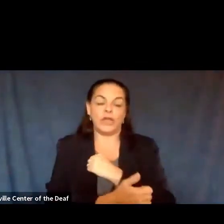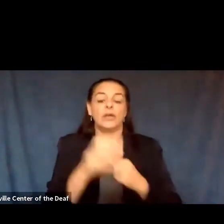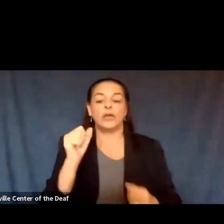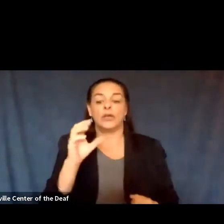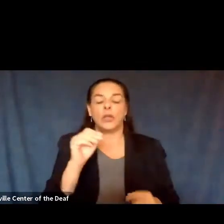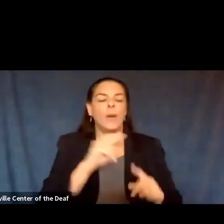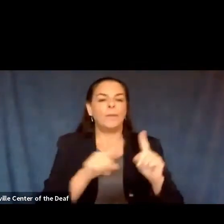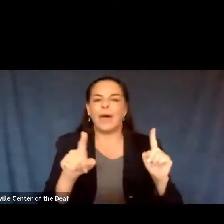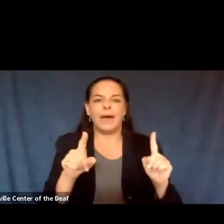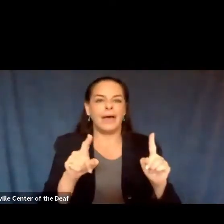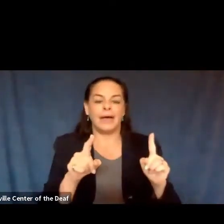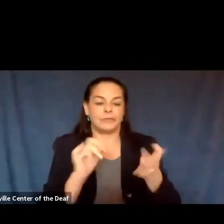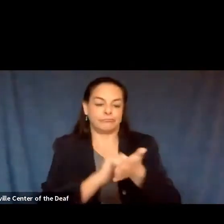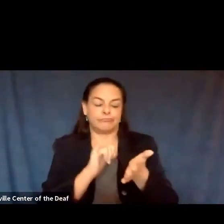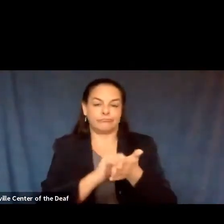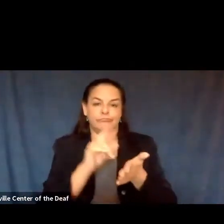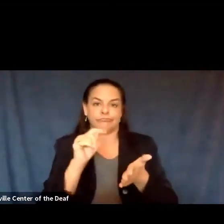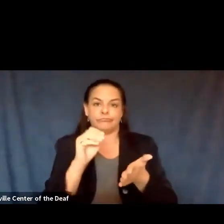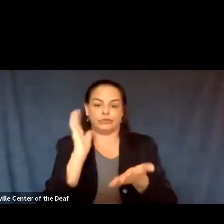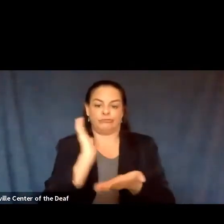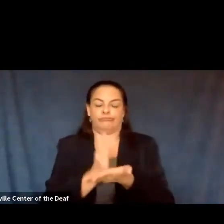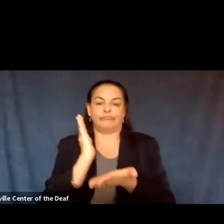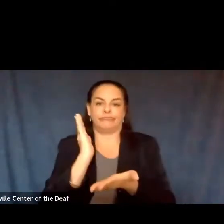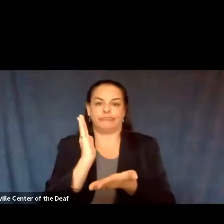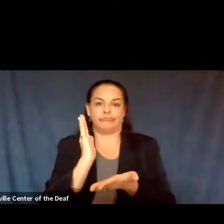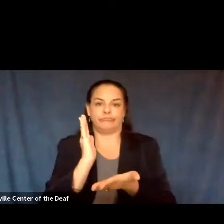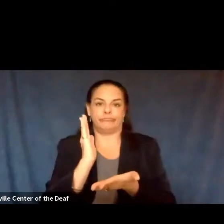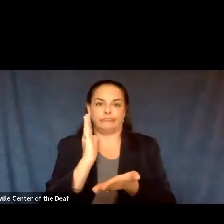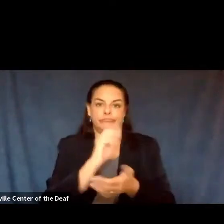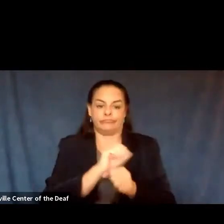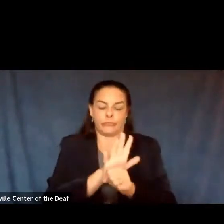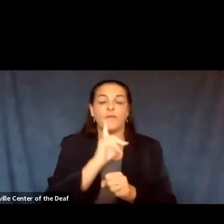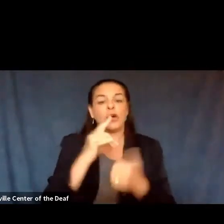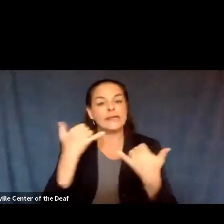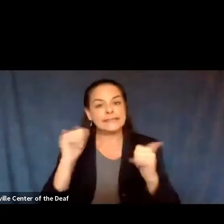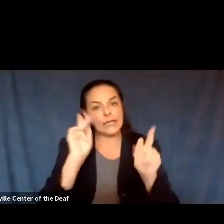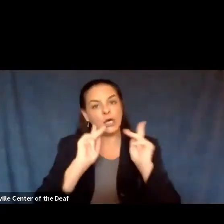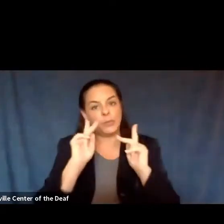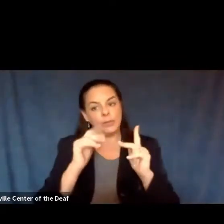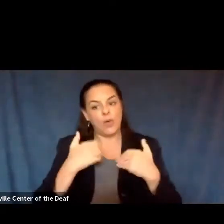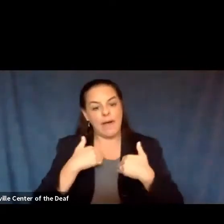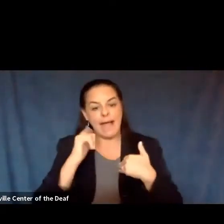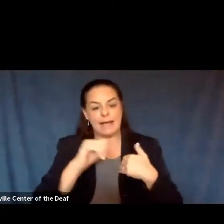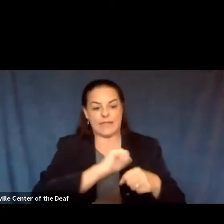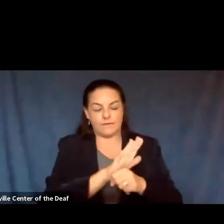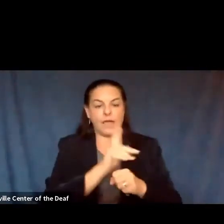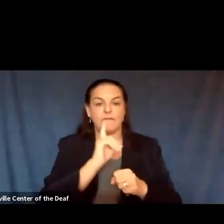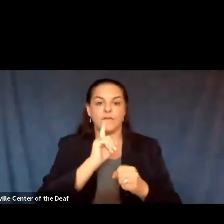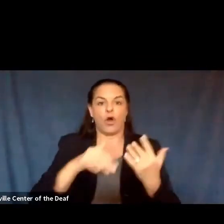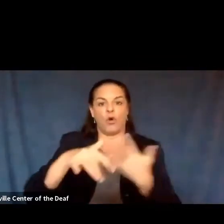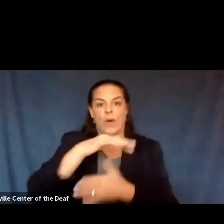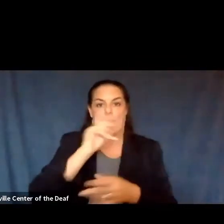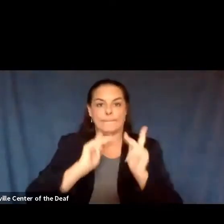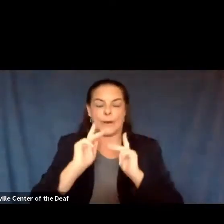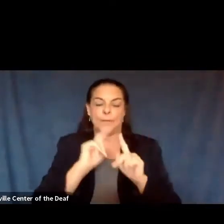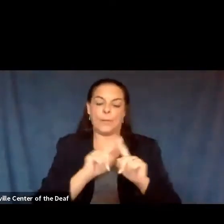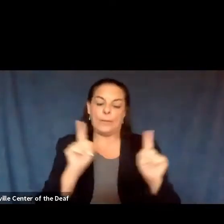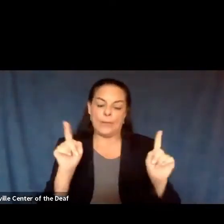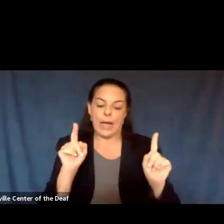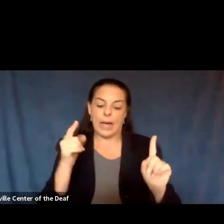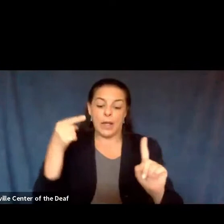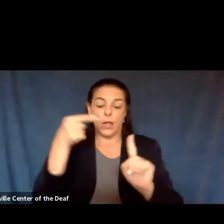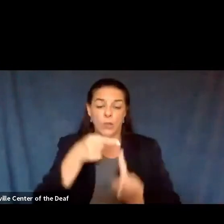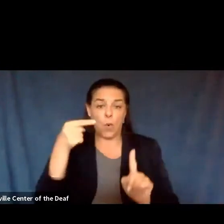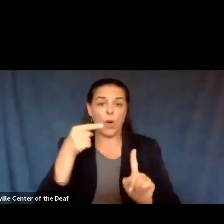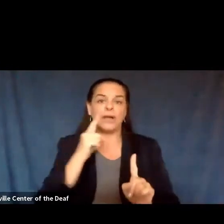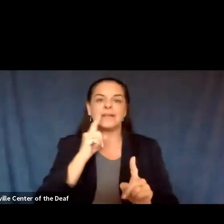but there's no way for it to just cut off. There's still people that have the disease that come in contact with folks. But the point is to